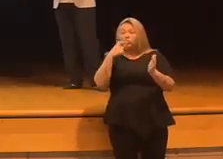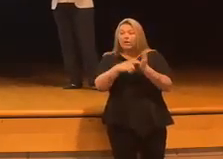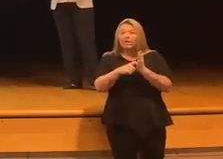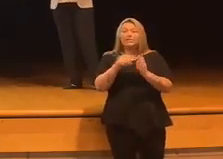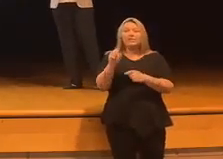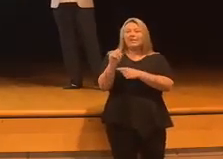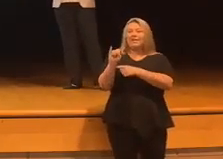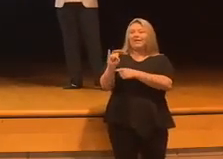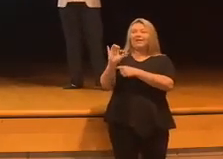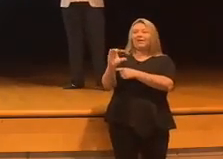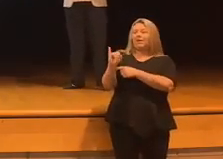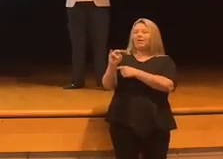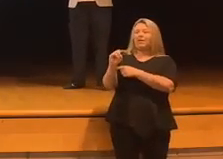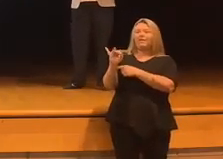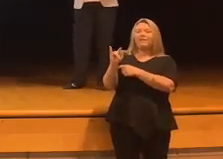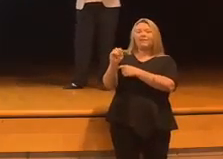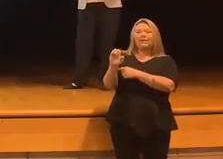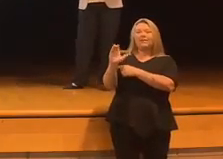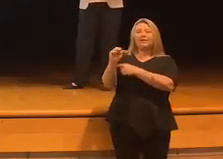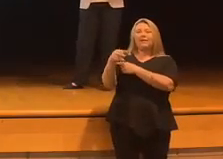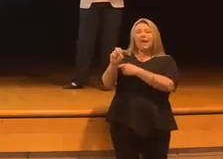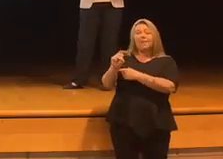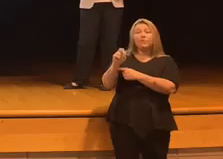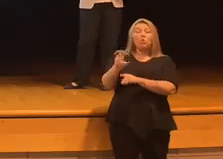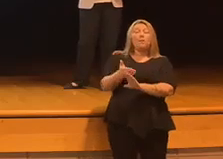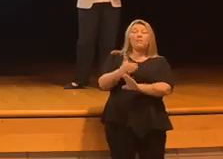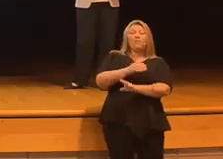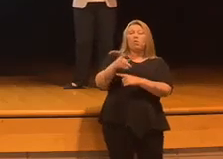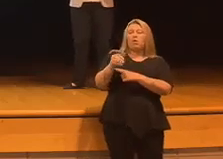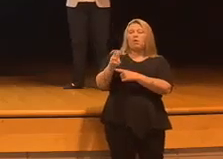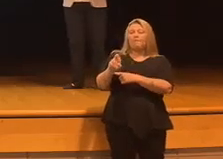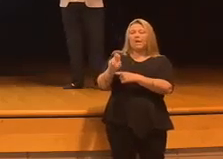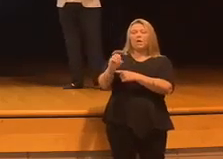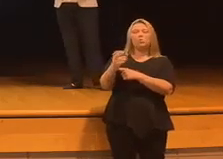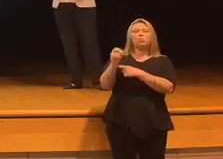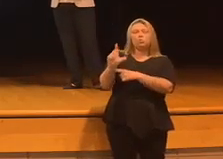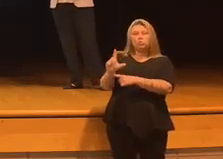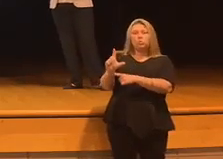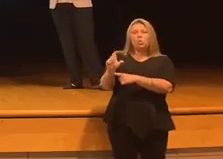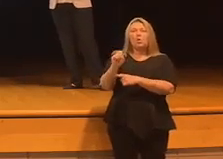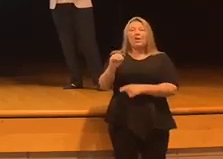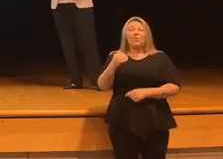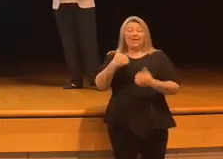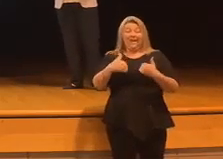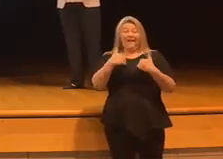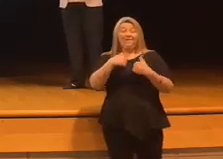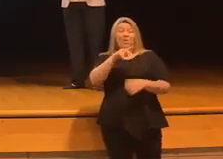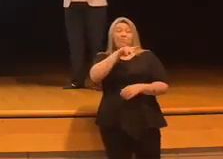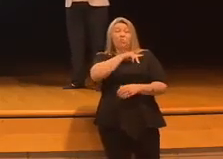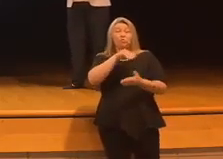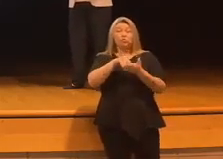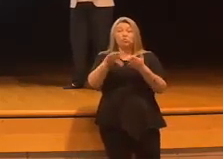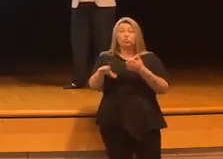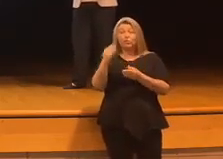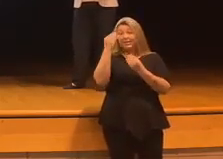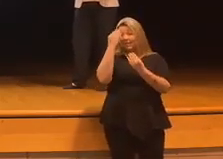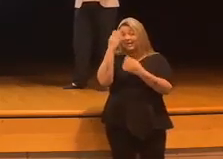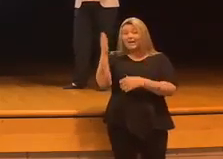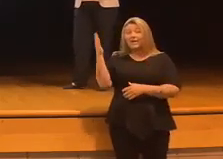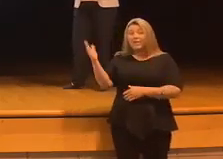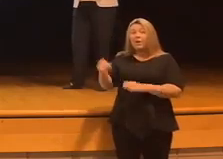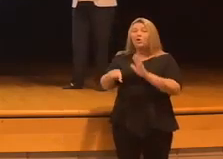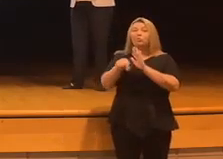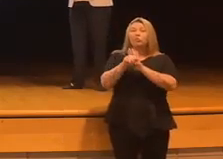Infinite Campus, formerly Power School. And there is personal student data in there, including grades, date